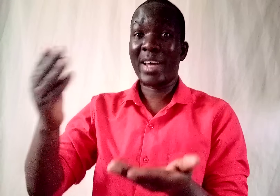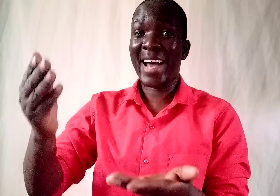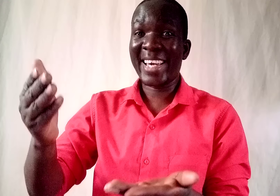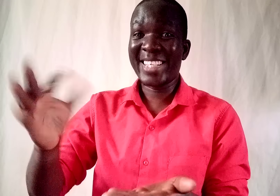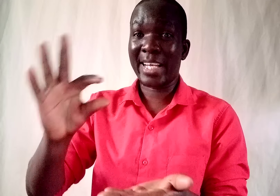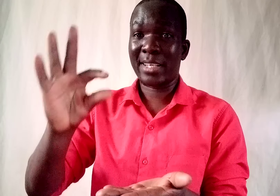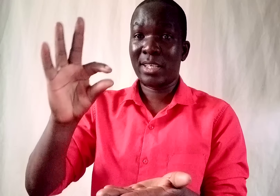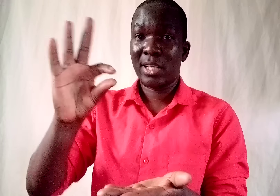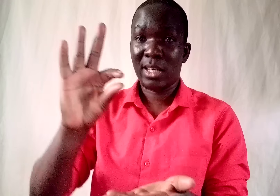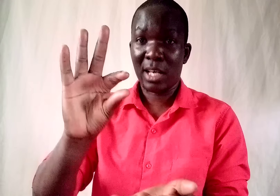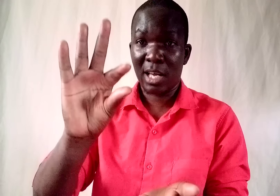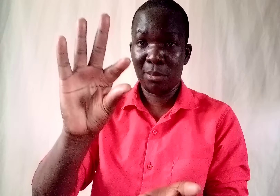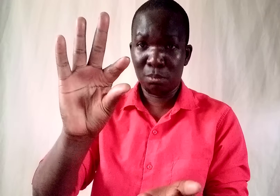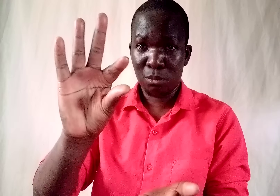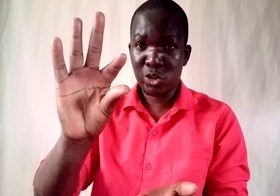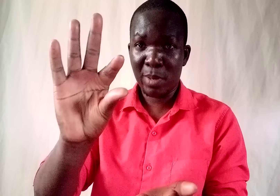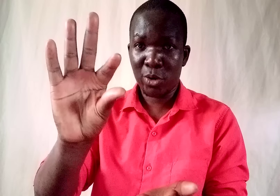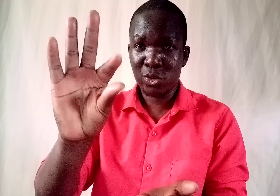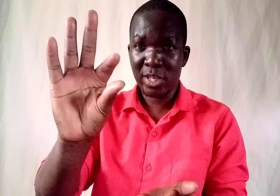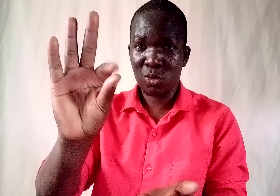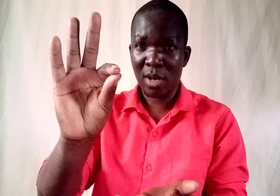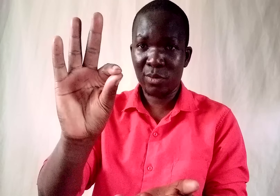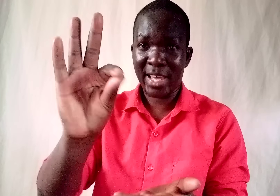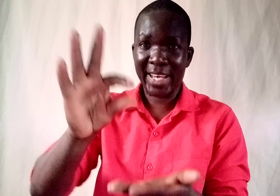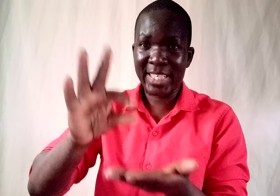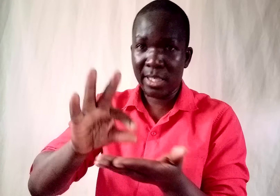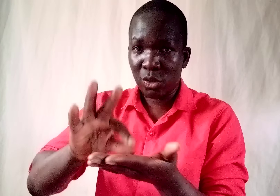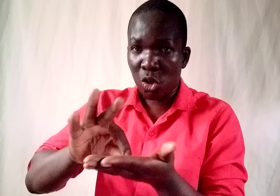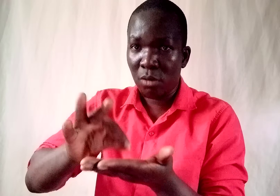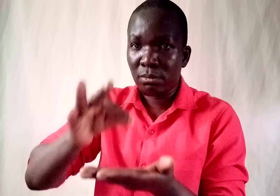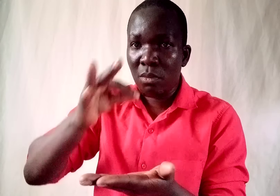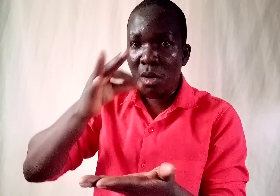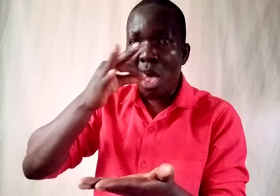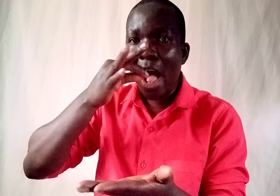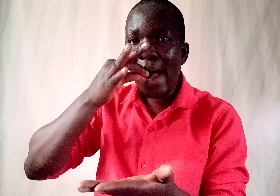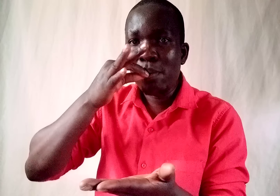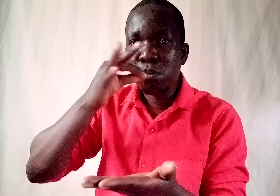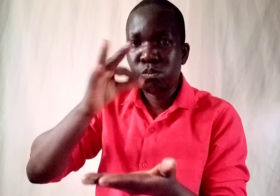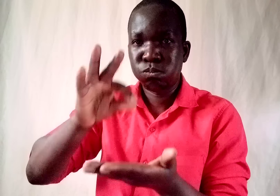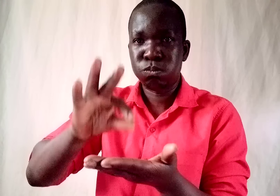they are eaten, most people use this one when they are eating. So